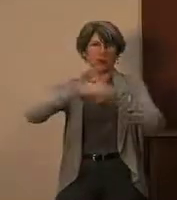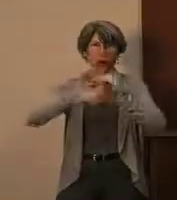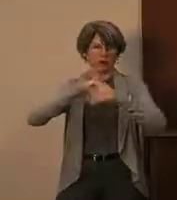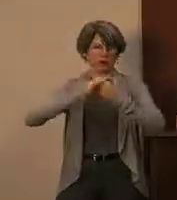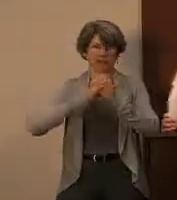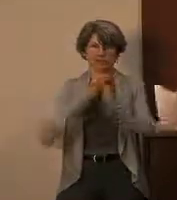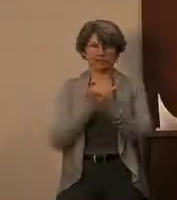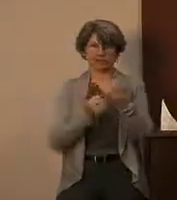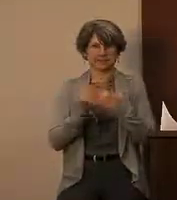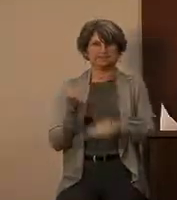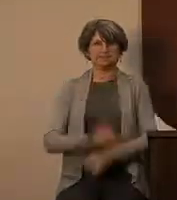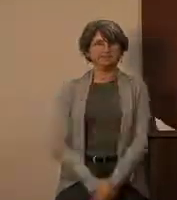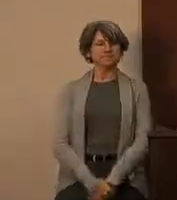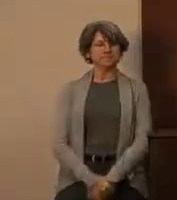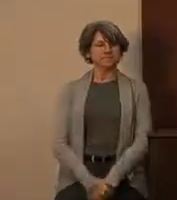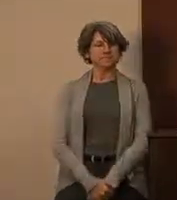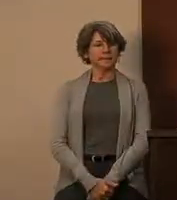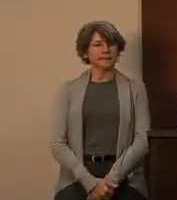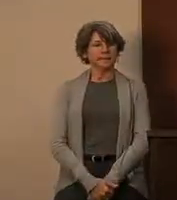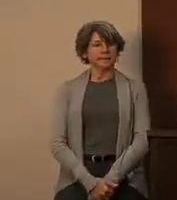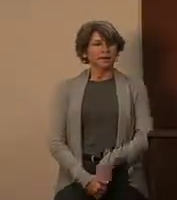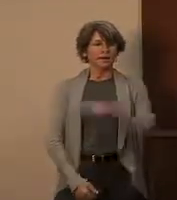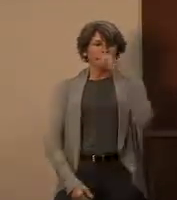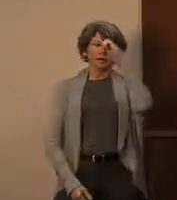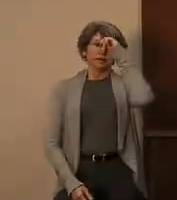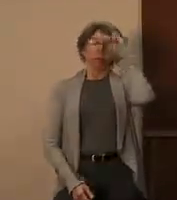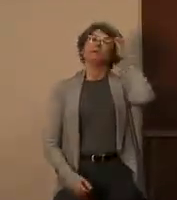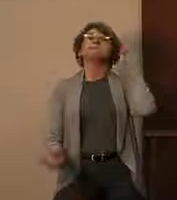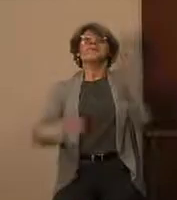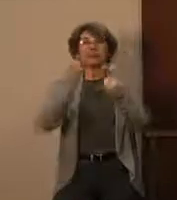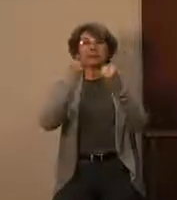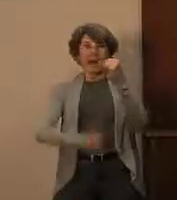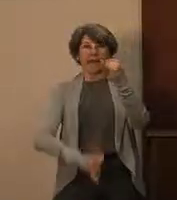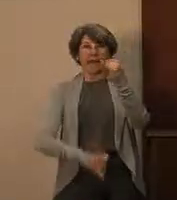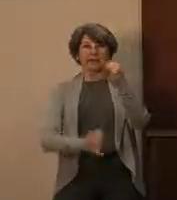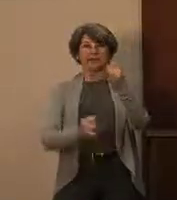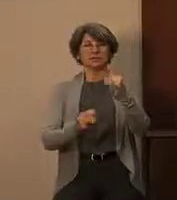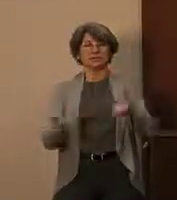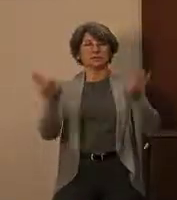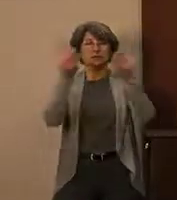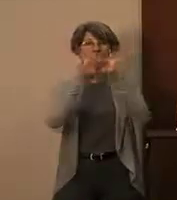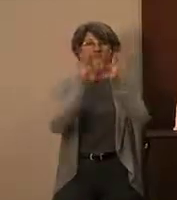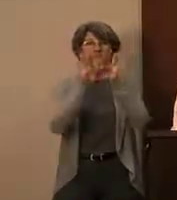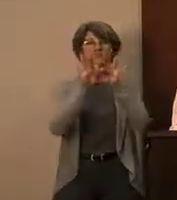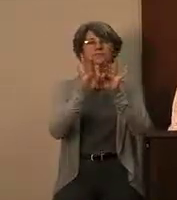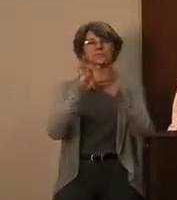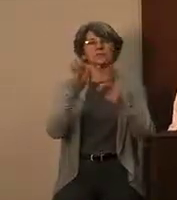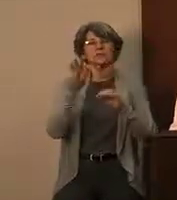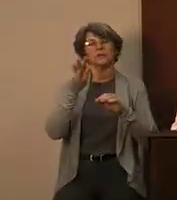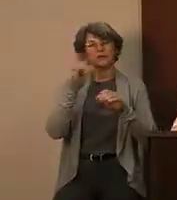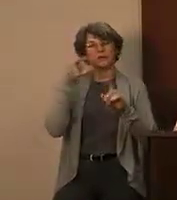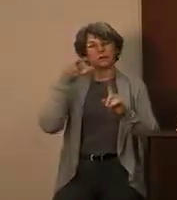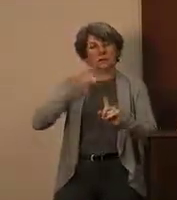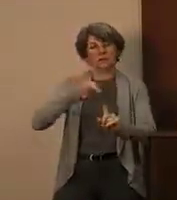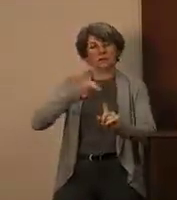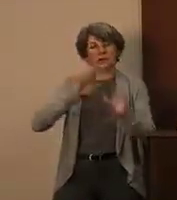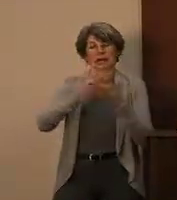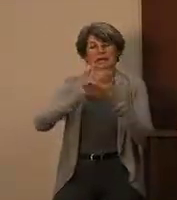point. And last but not least, in terms of hygiene,